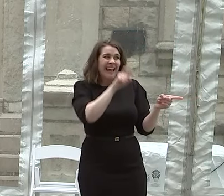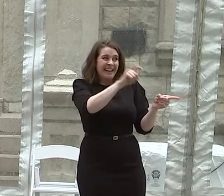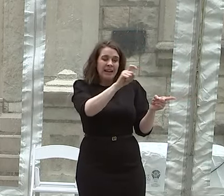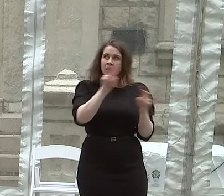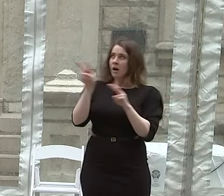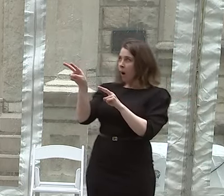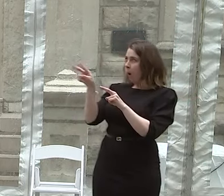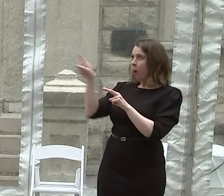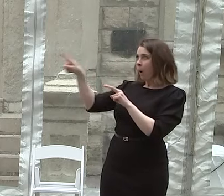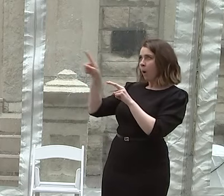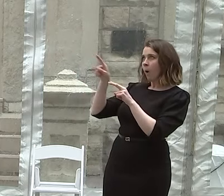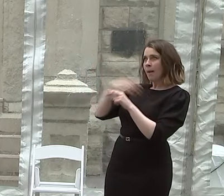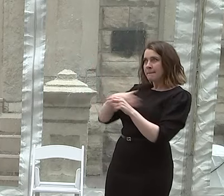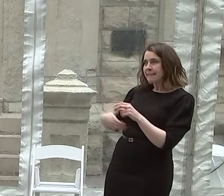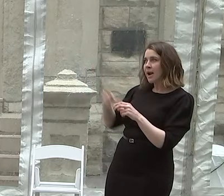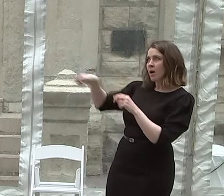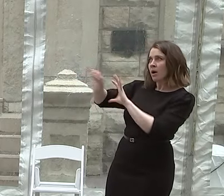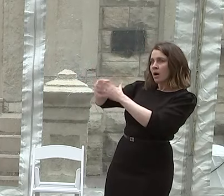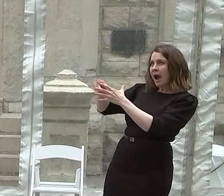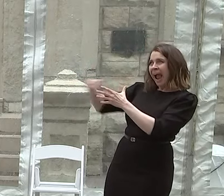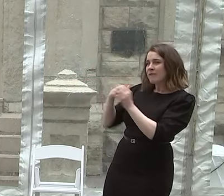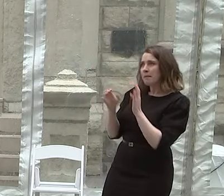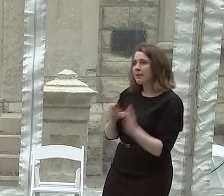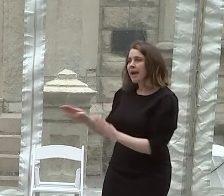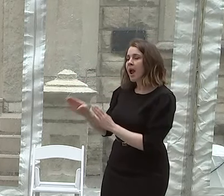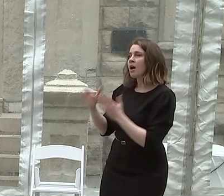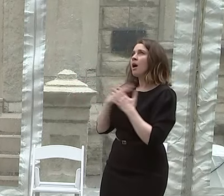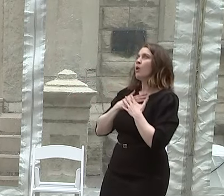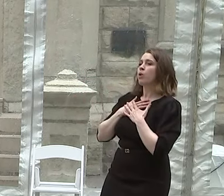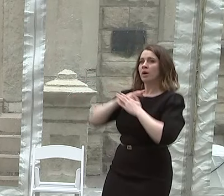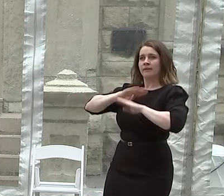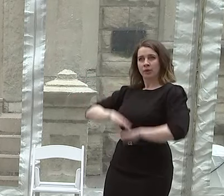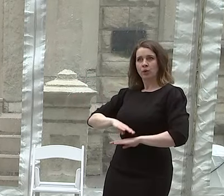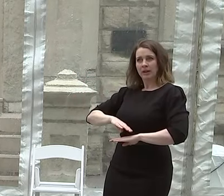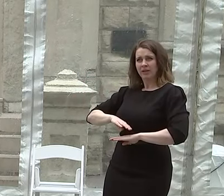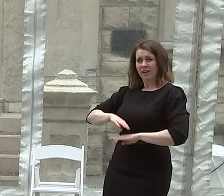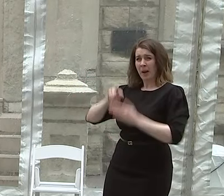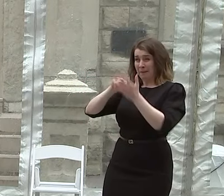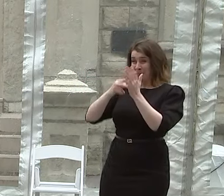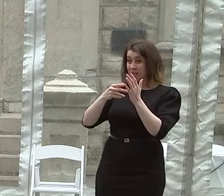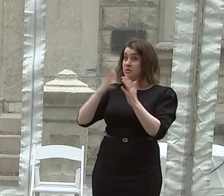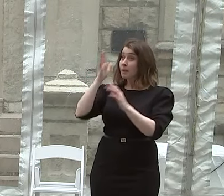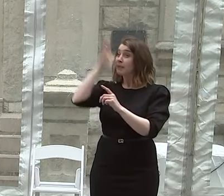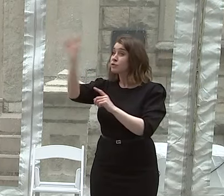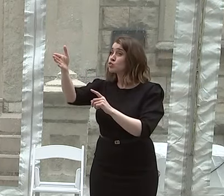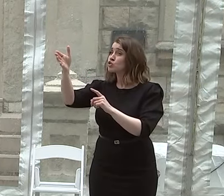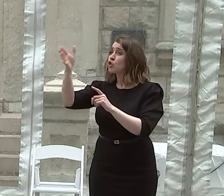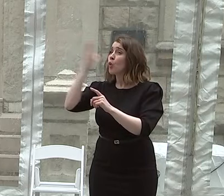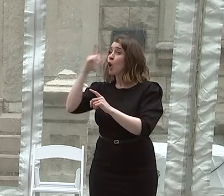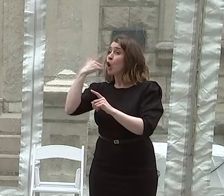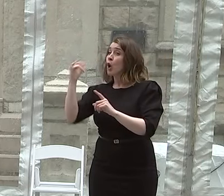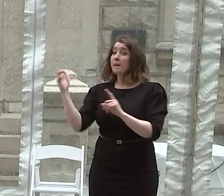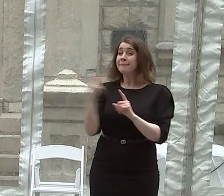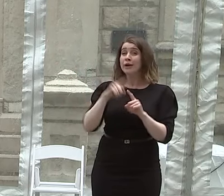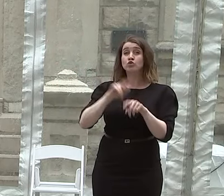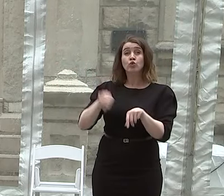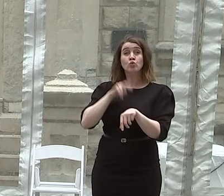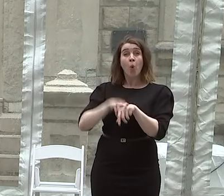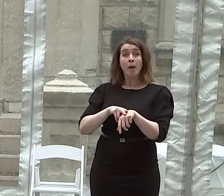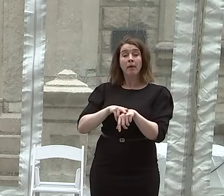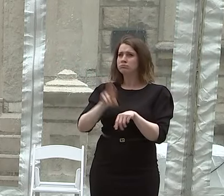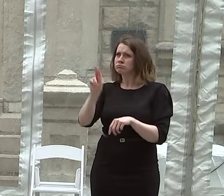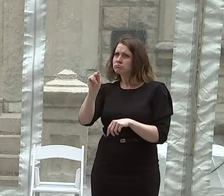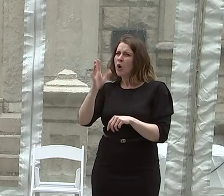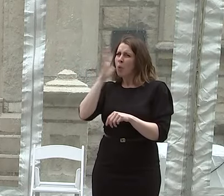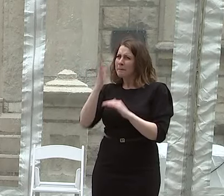plan for recovery that will not just return workers to the pre-pandemic status quo, but